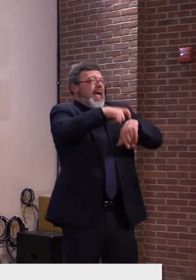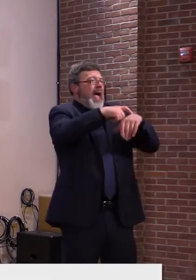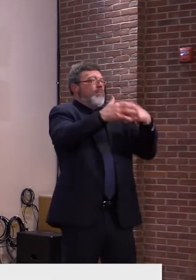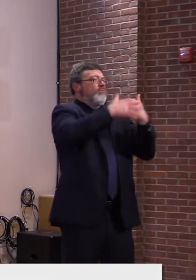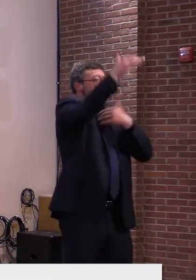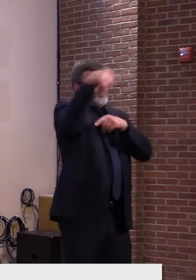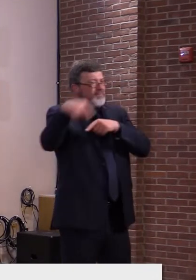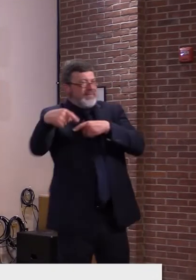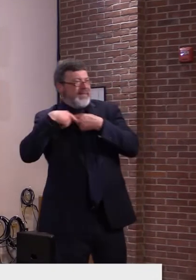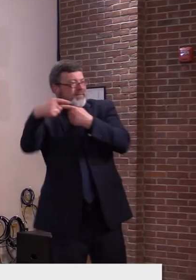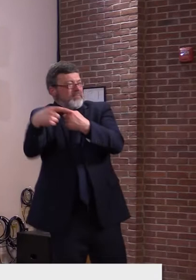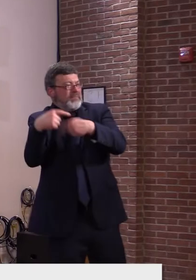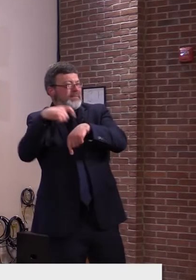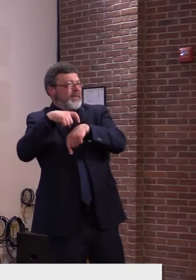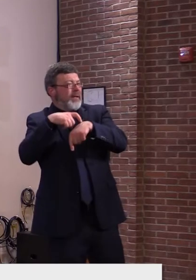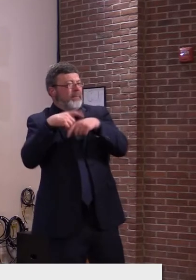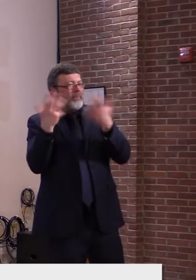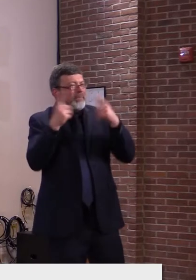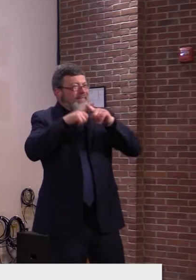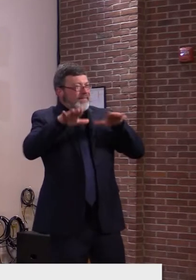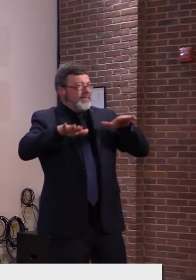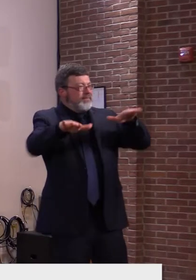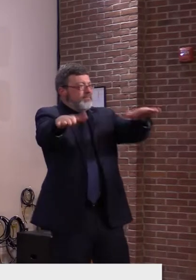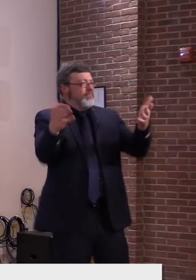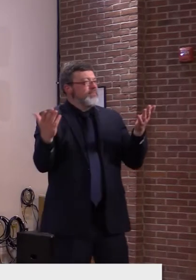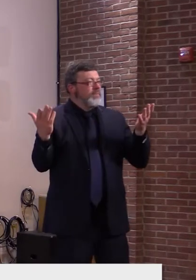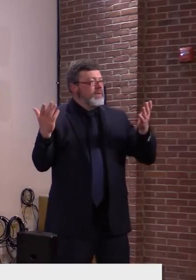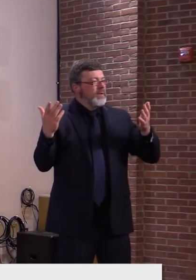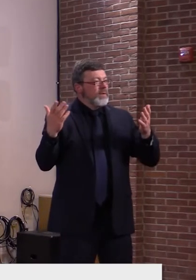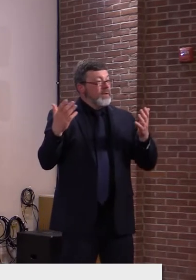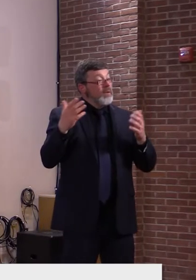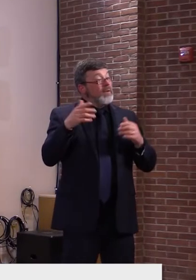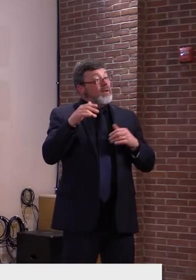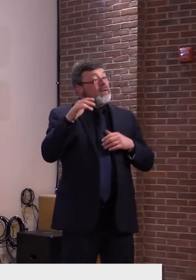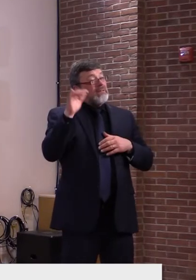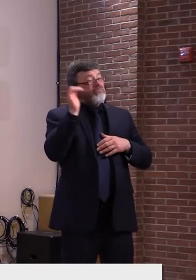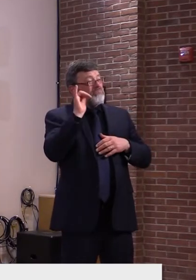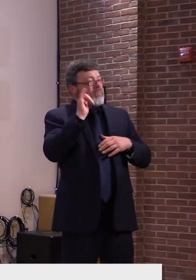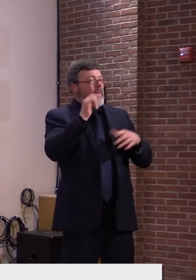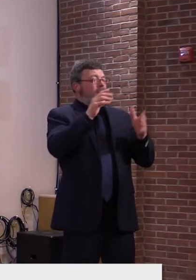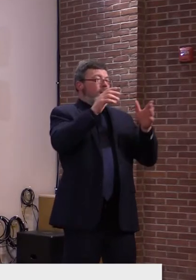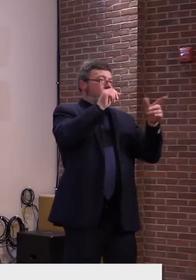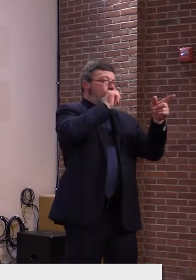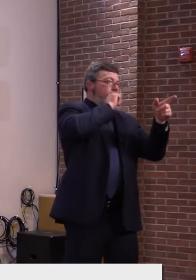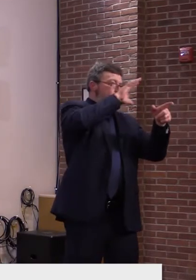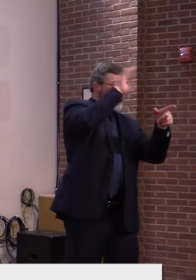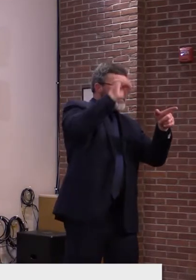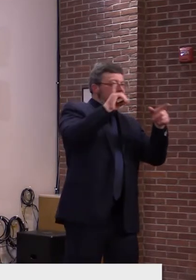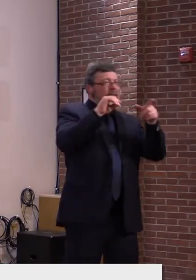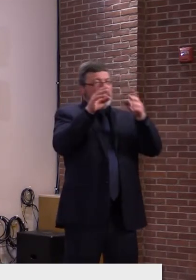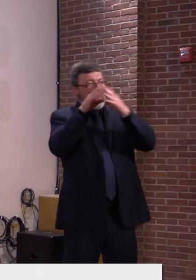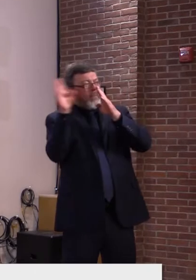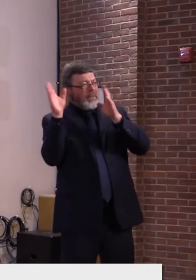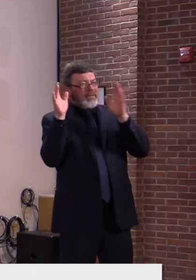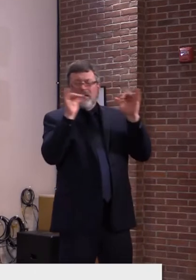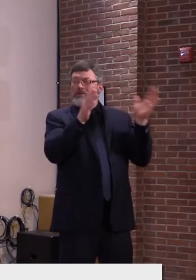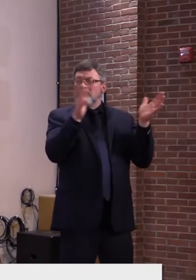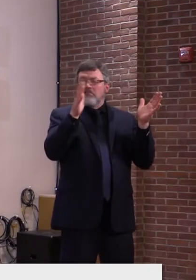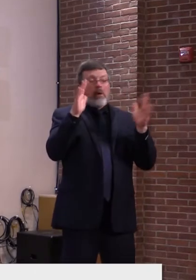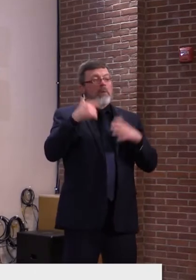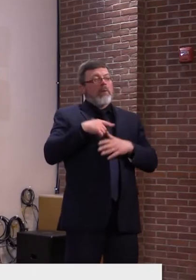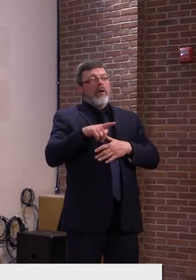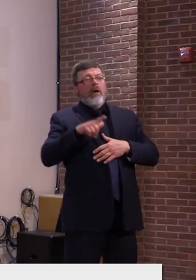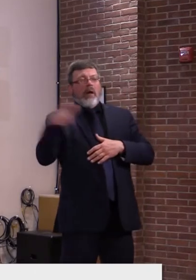Most in the private sector and some in the public, a lot in the public sector have gone to. Can I add? Yeah. And that's a good question,